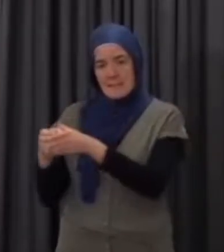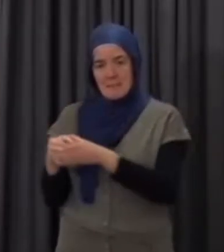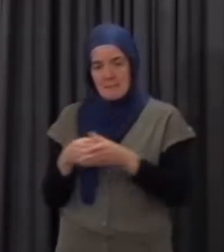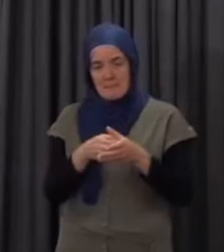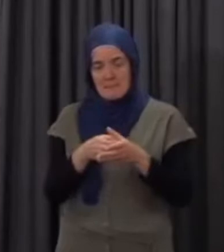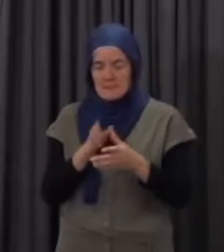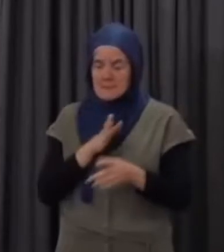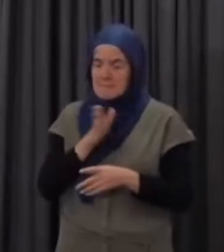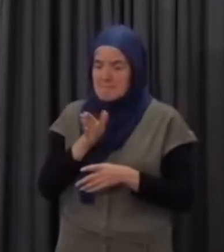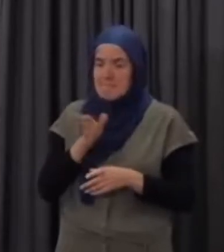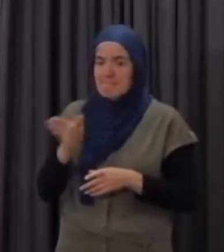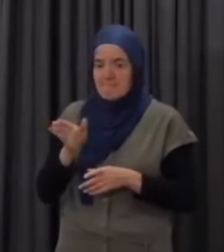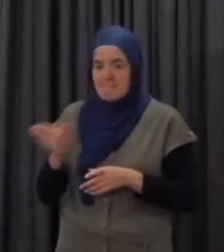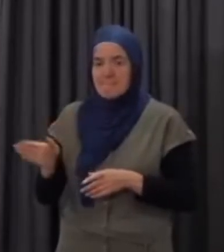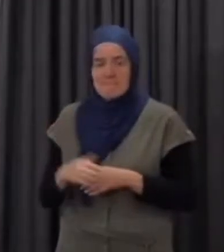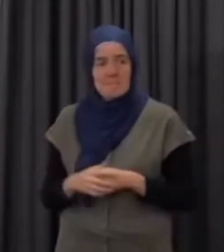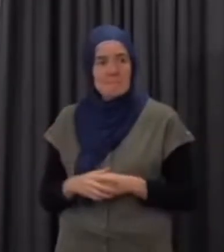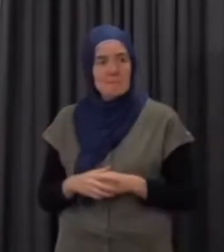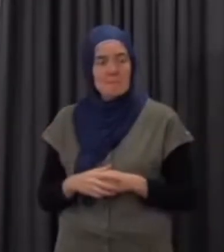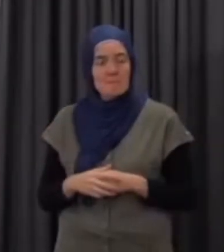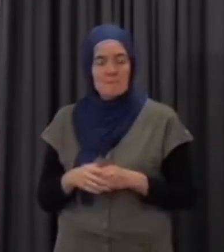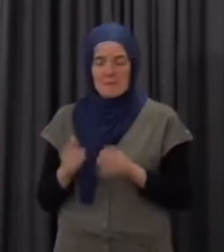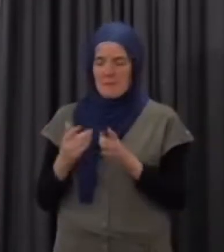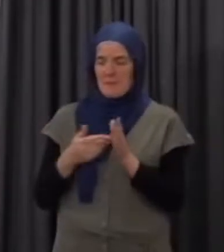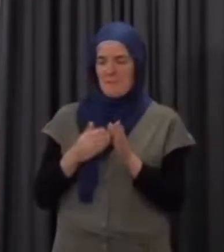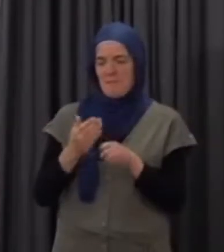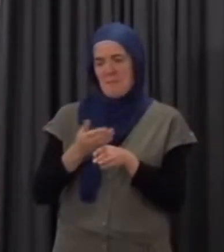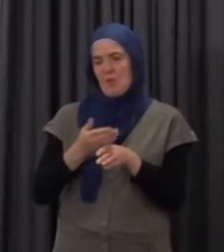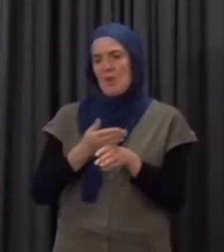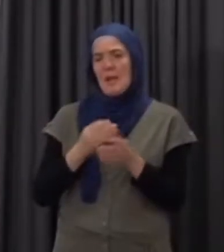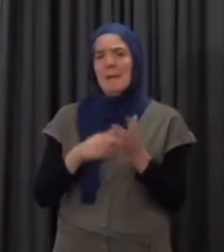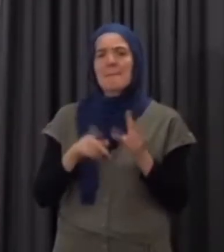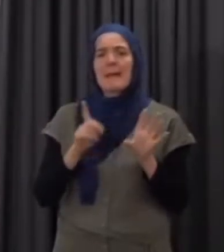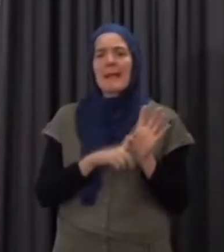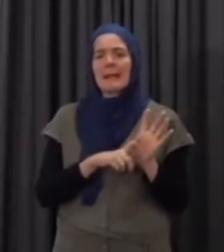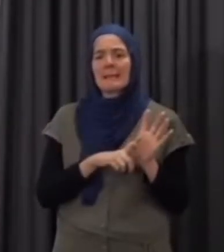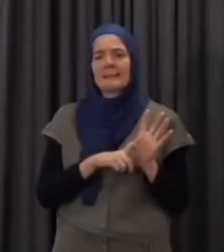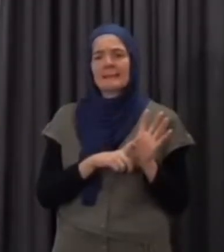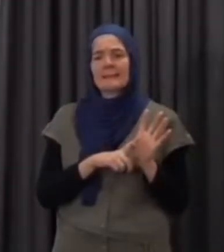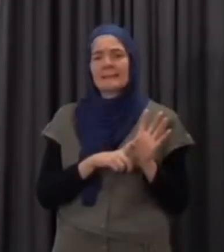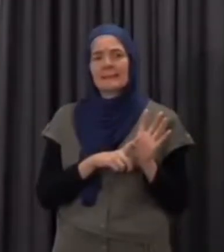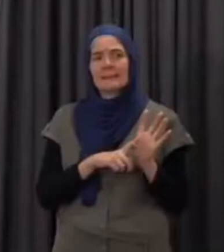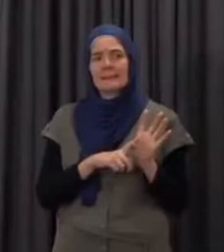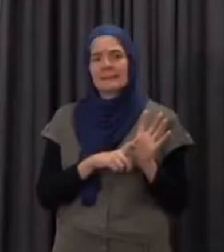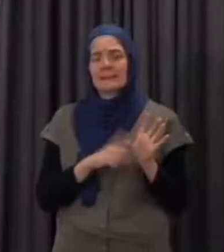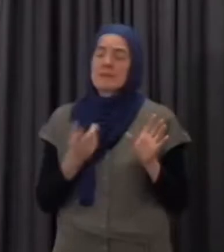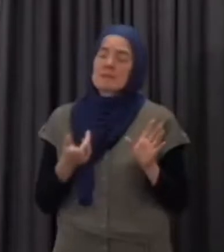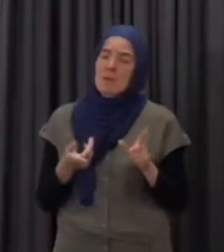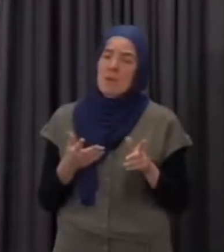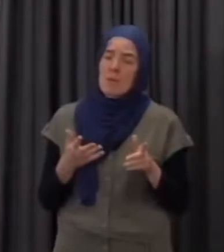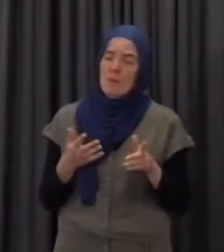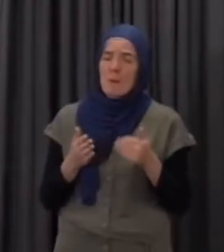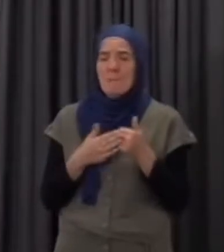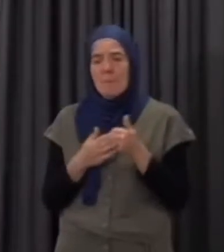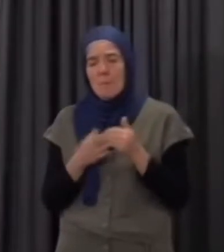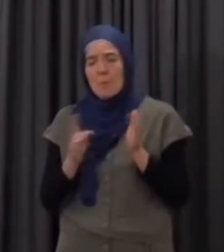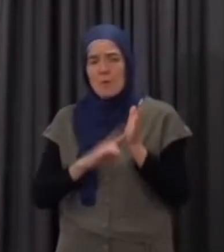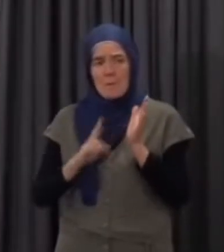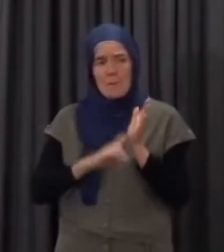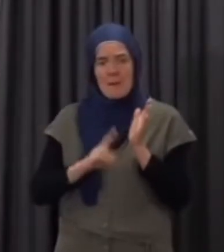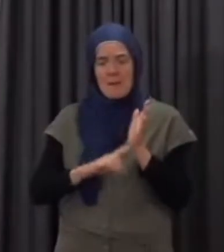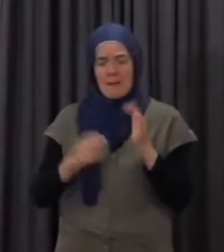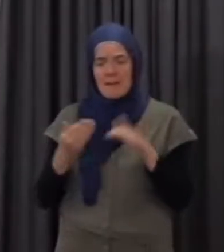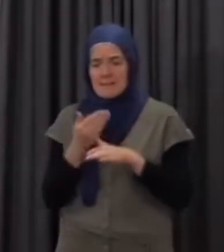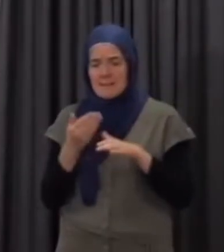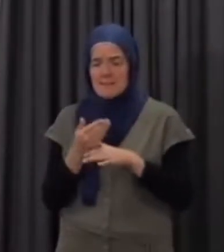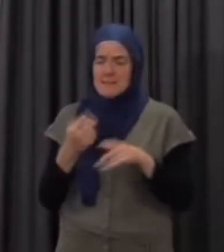as well. We have, during the early part of May, just started to see some recovery towards more normal levels of activity in both our emergency admissions and